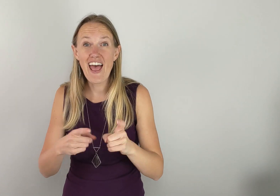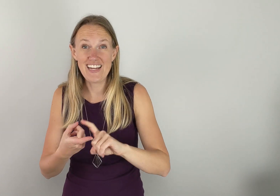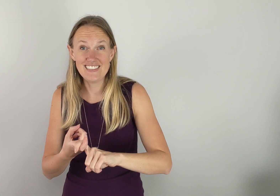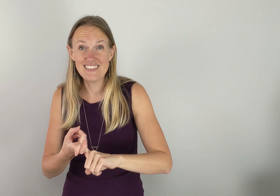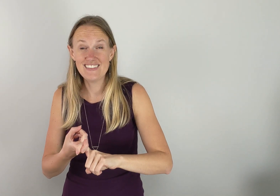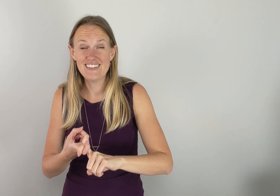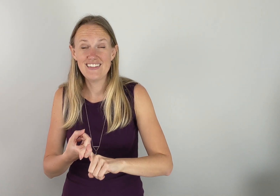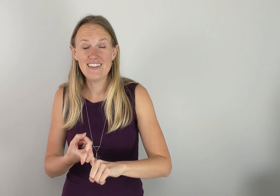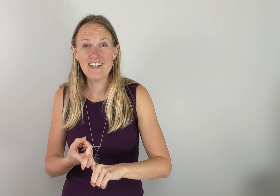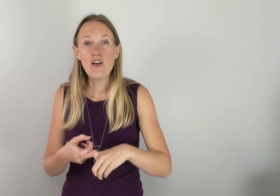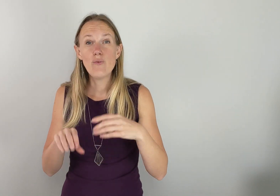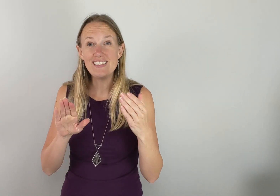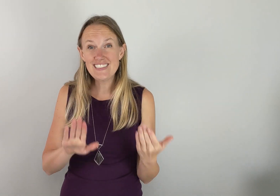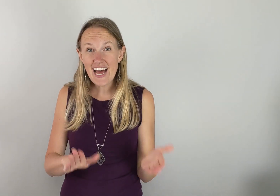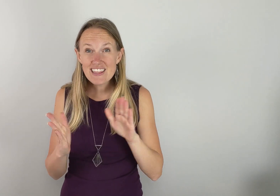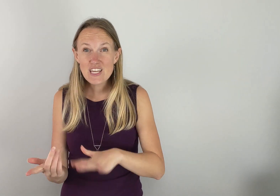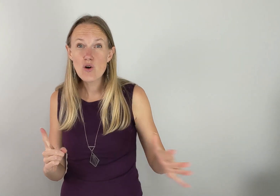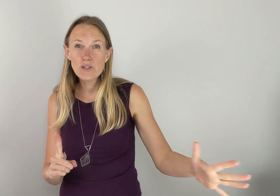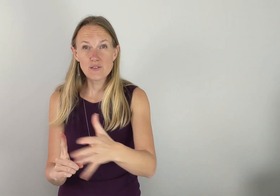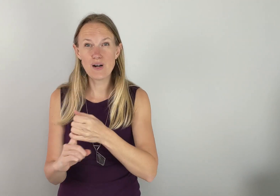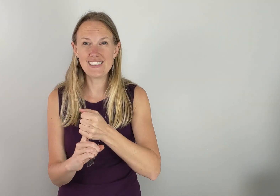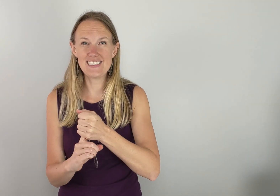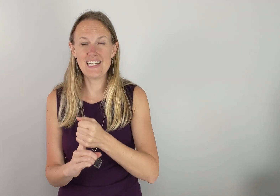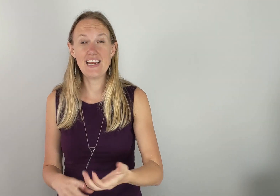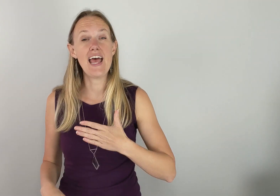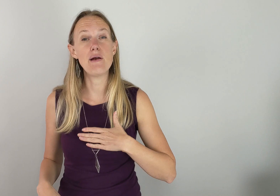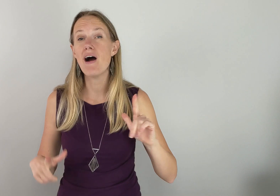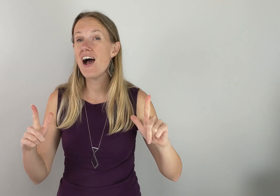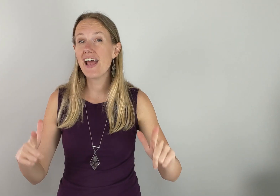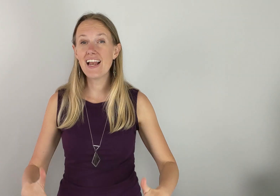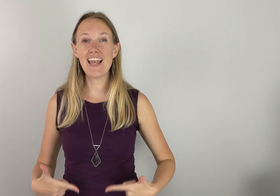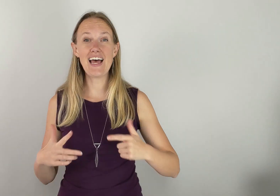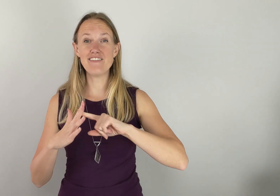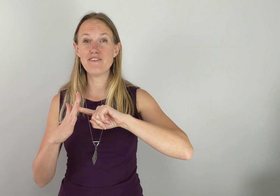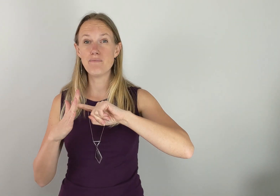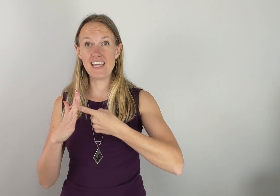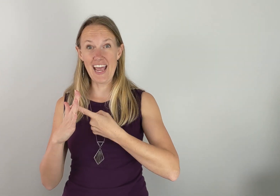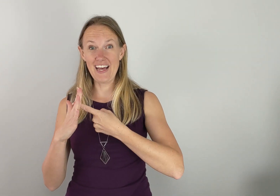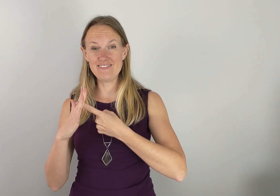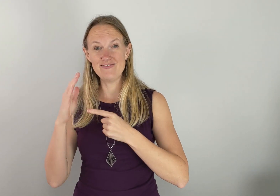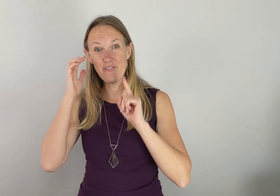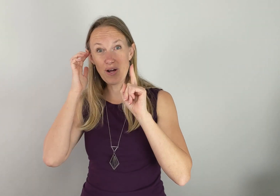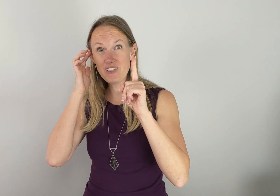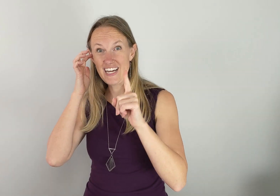friend. When death was arrested and my life began. One more